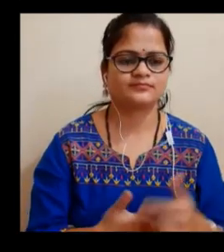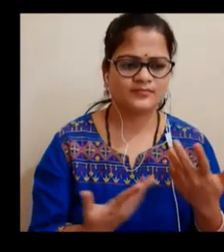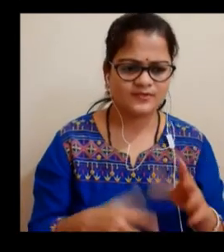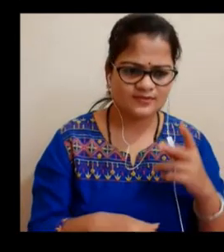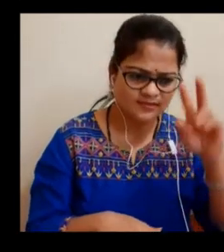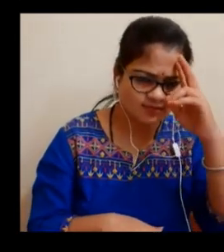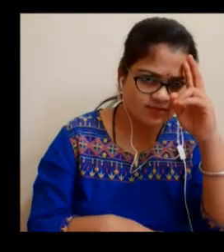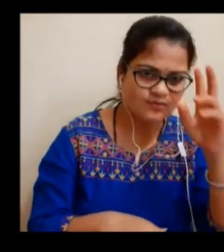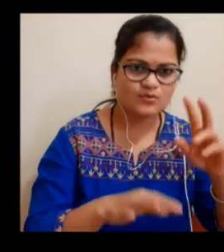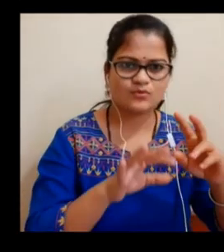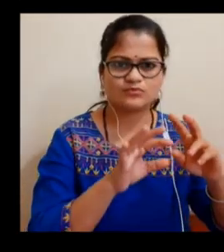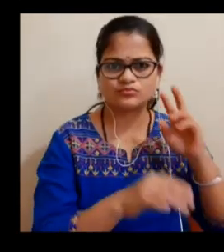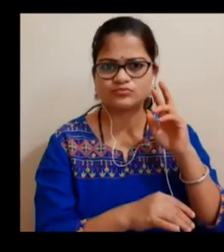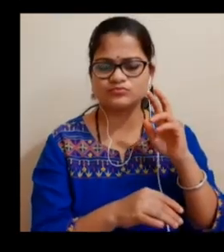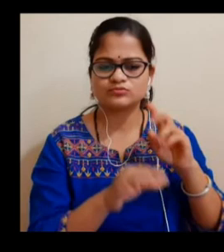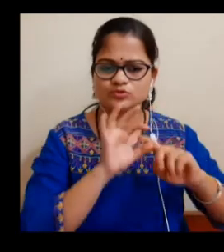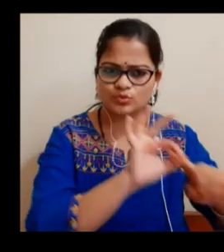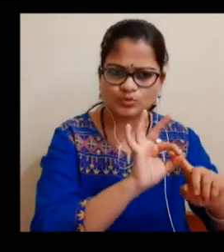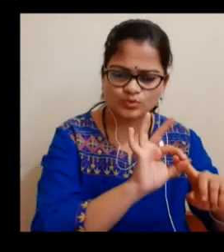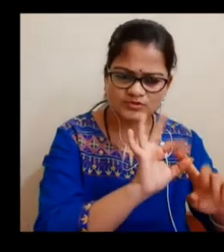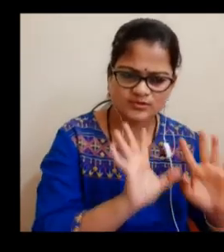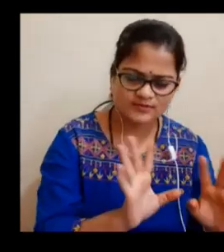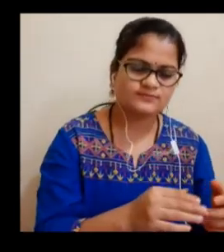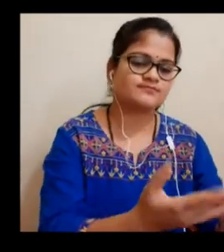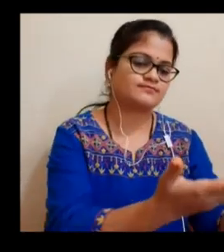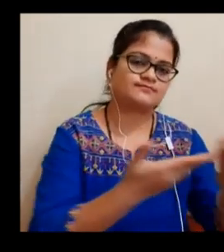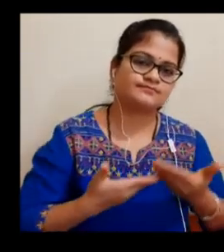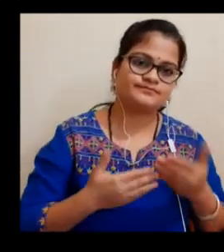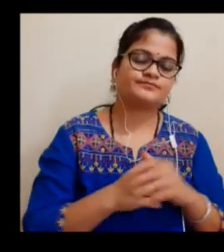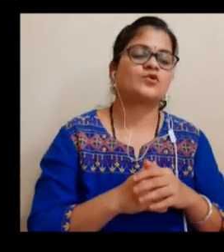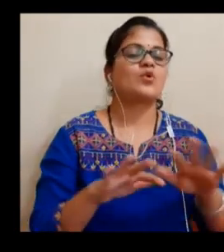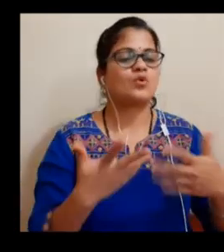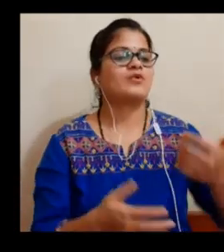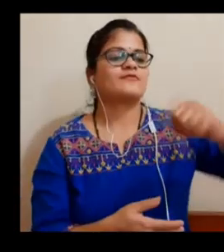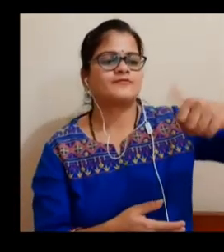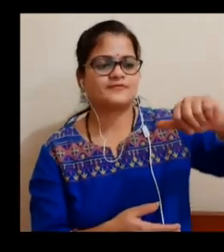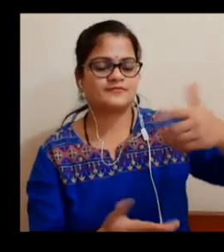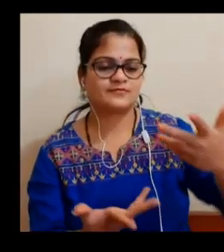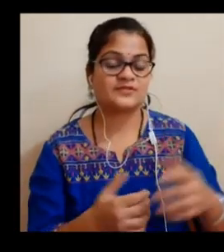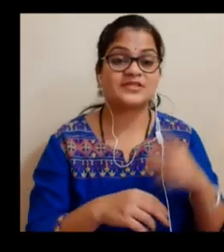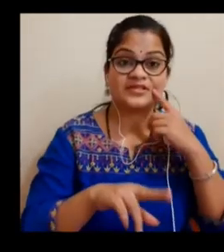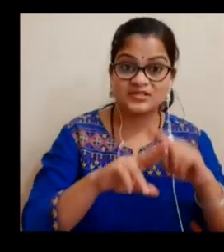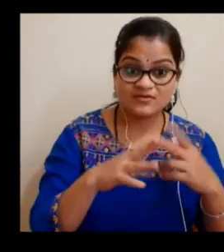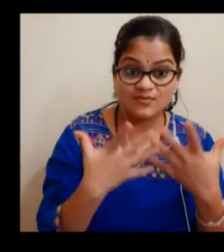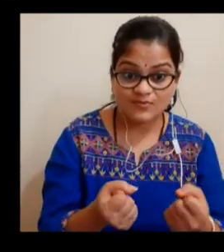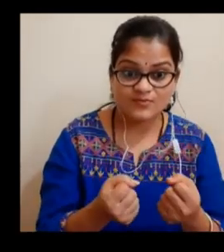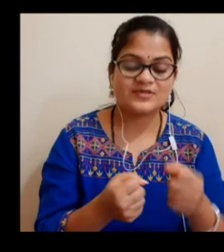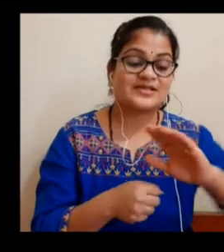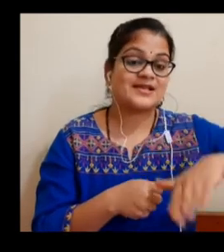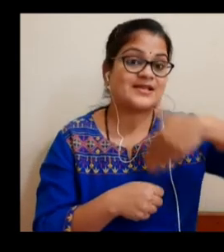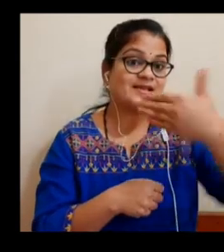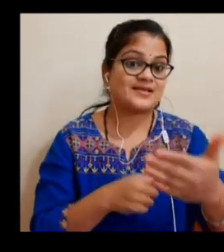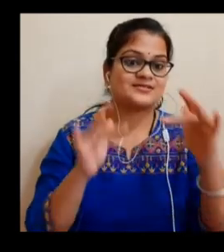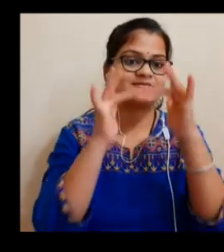If you have any questions now, you can unmute and ask, or if you have any feedback or if you want anything